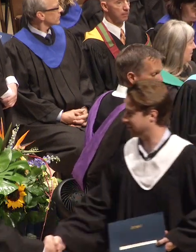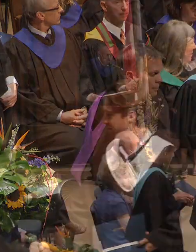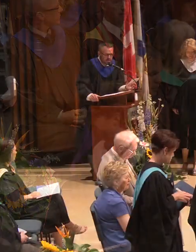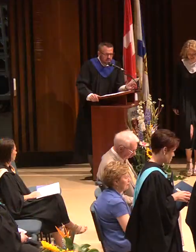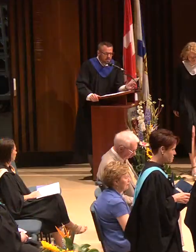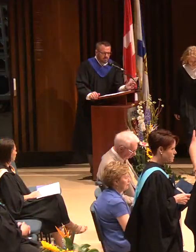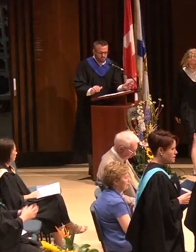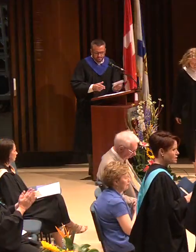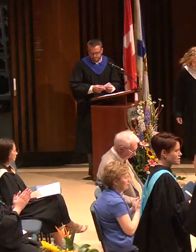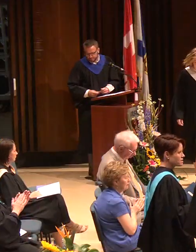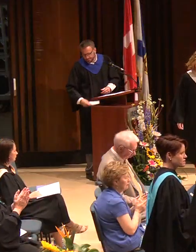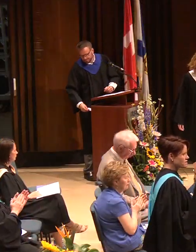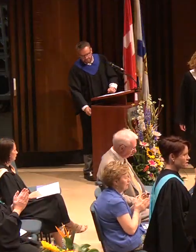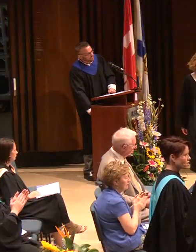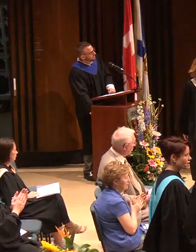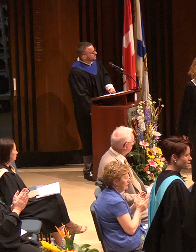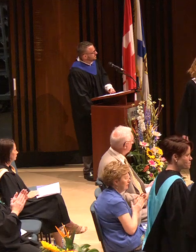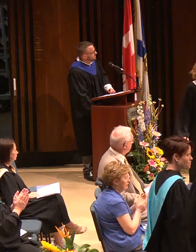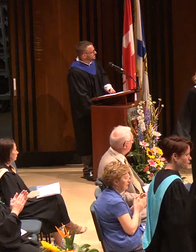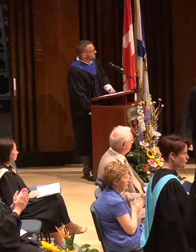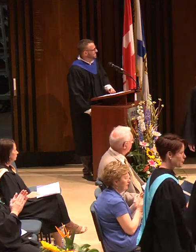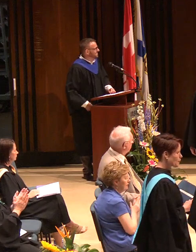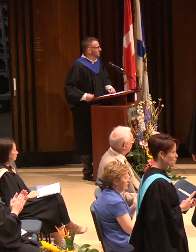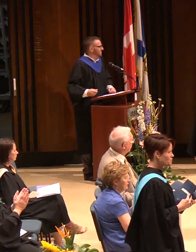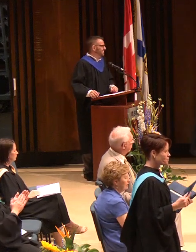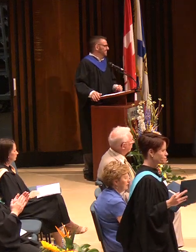Sarah Pinsent.